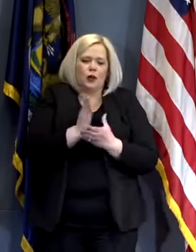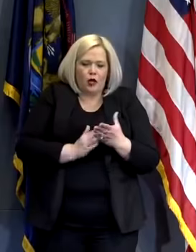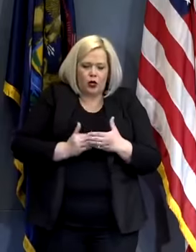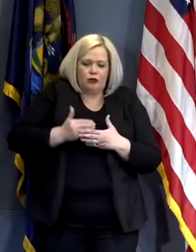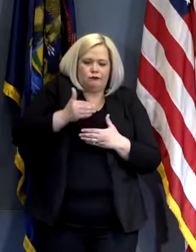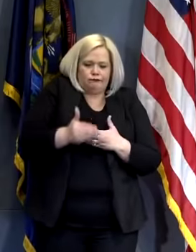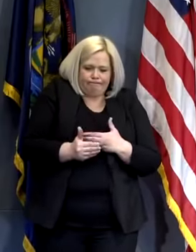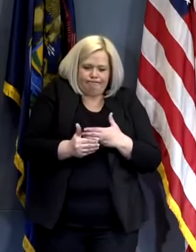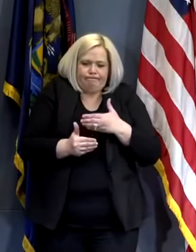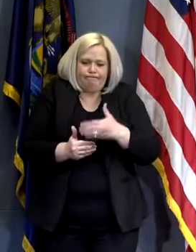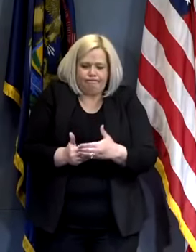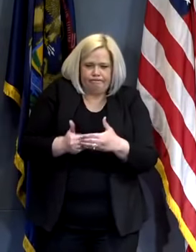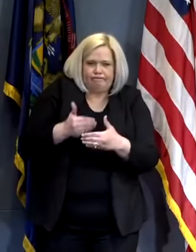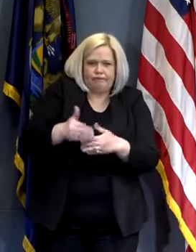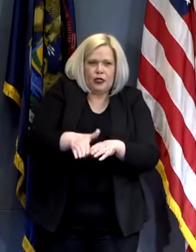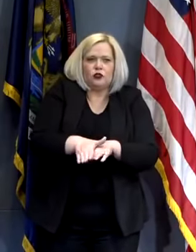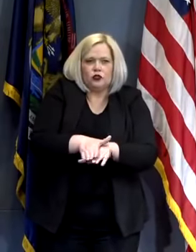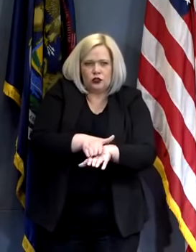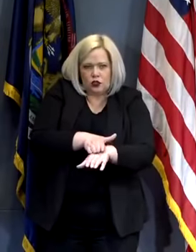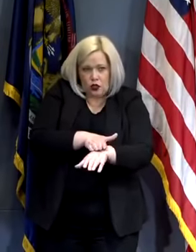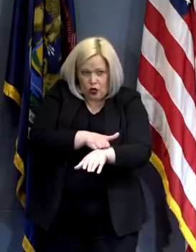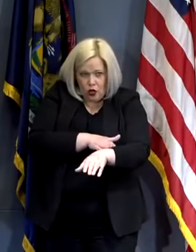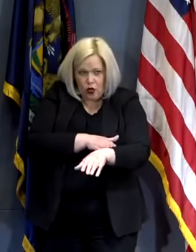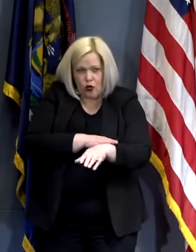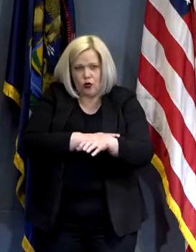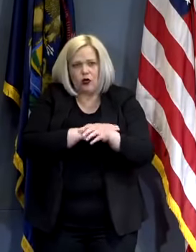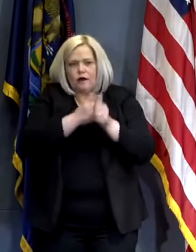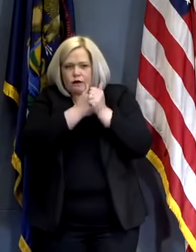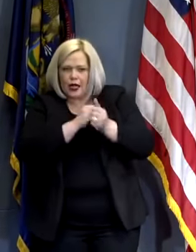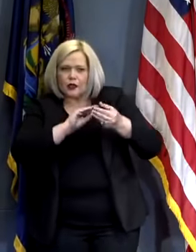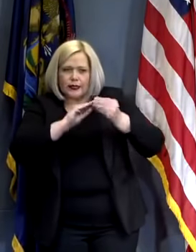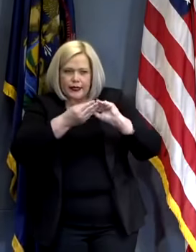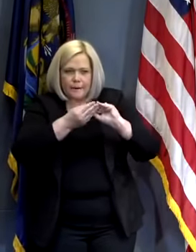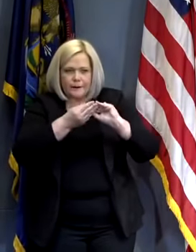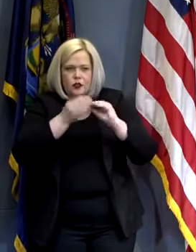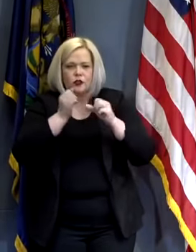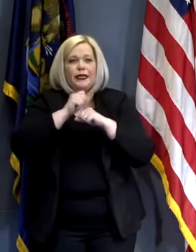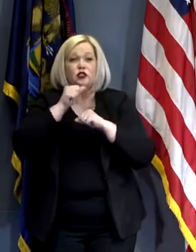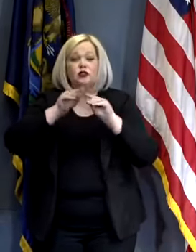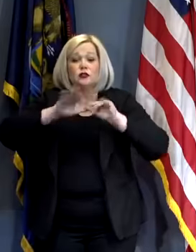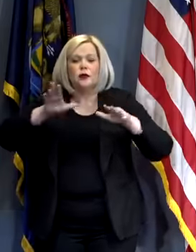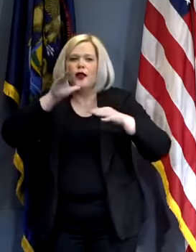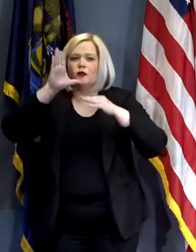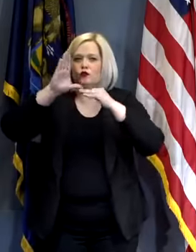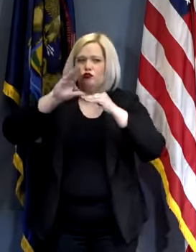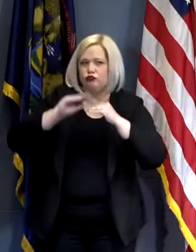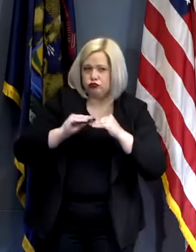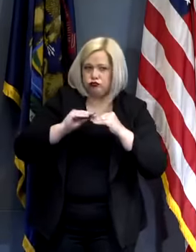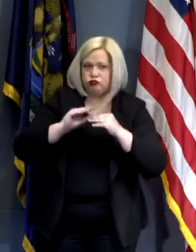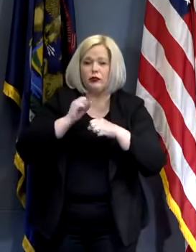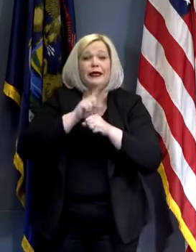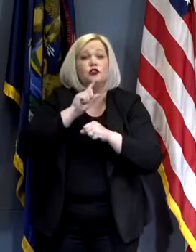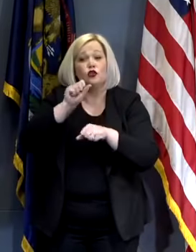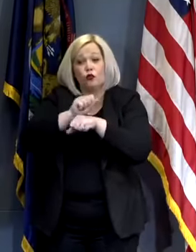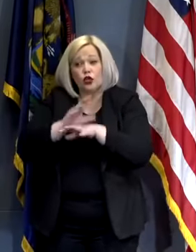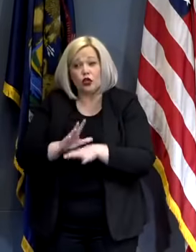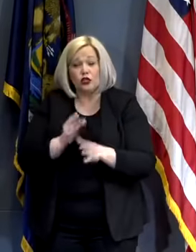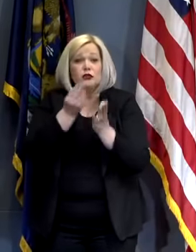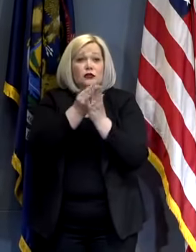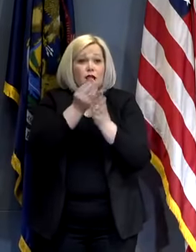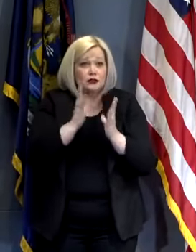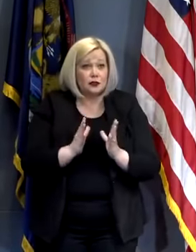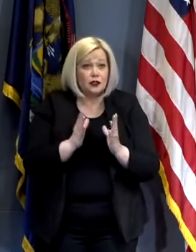be data-driven, mitigating risk, and making sure that it's safe for workers and customers of businesses